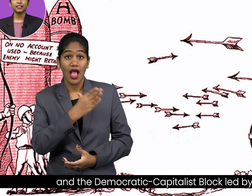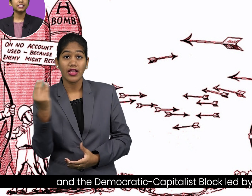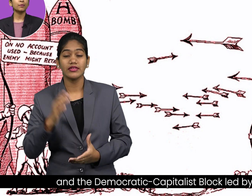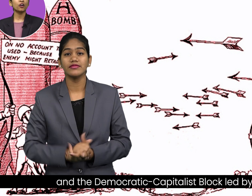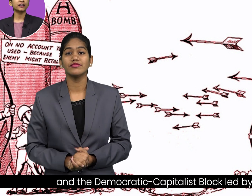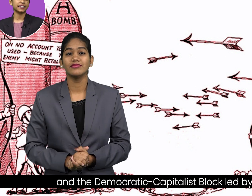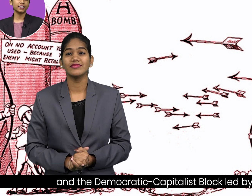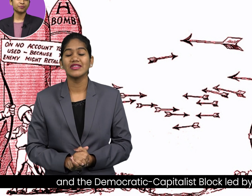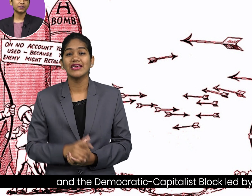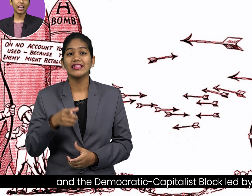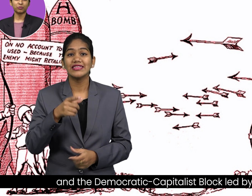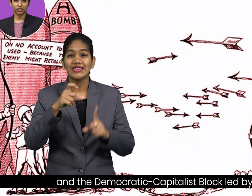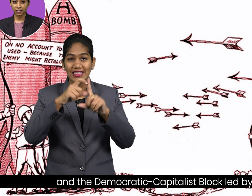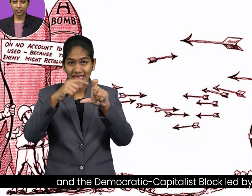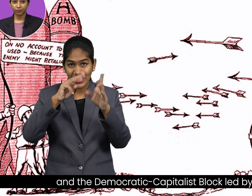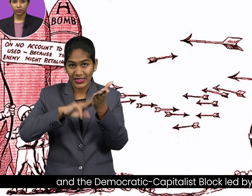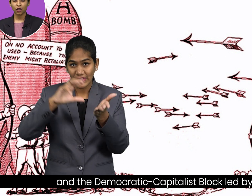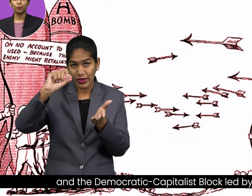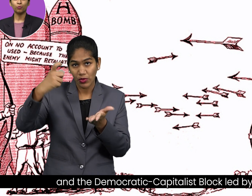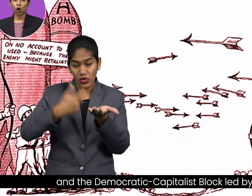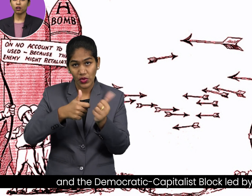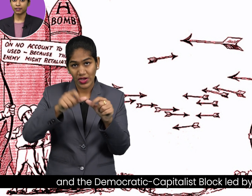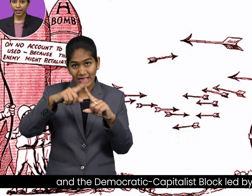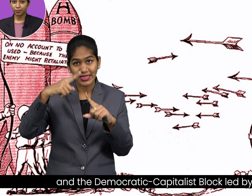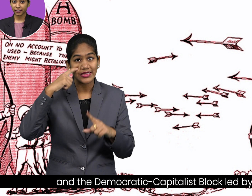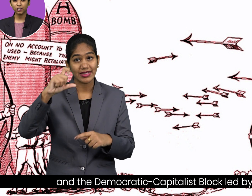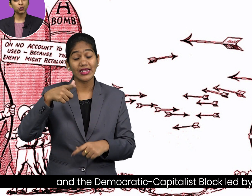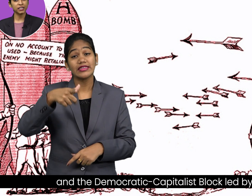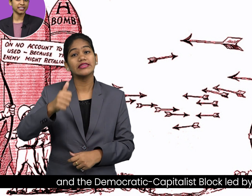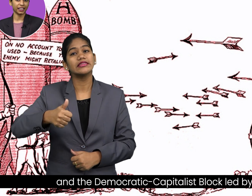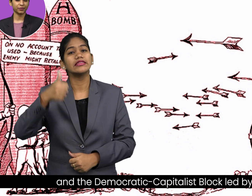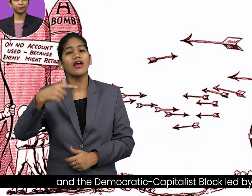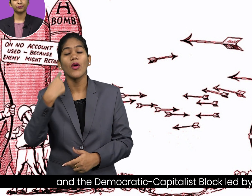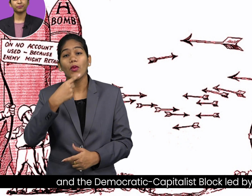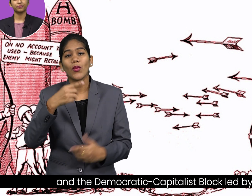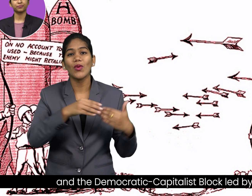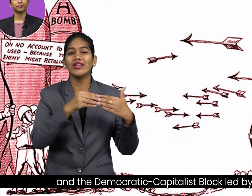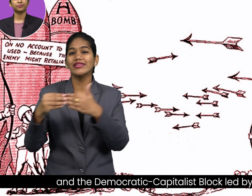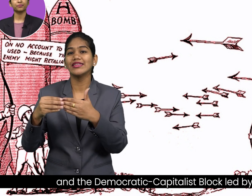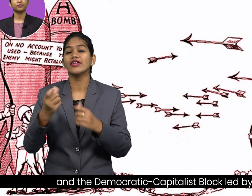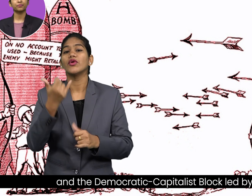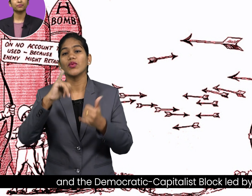and the Democratic Capitalist bloc led by the USA.